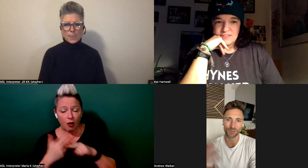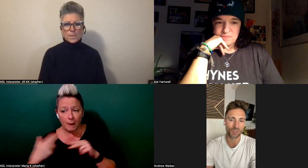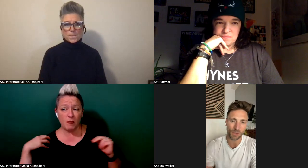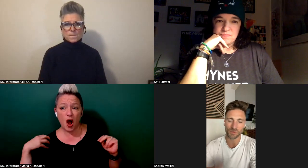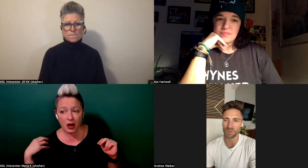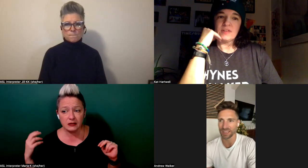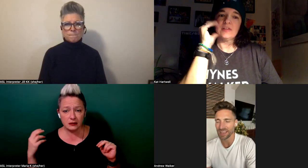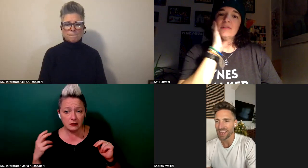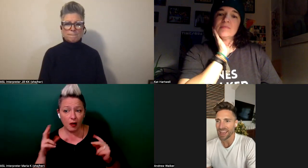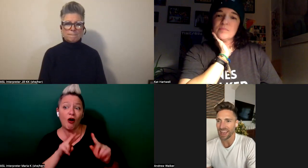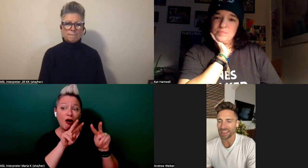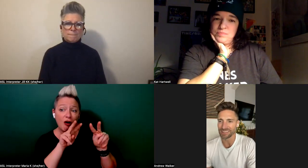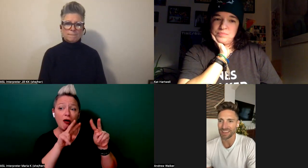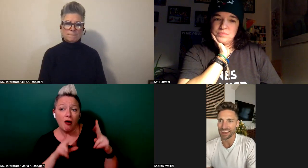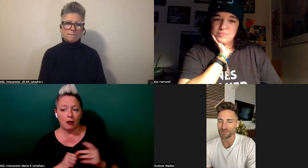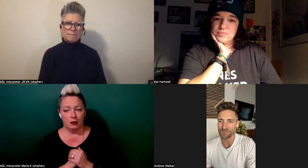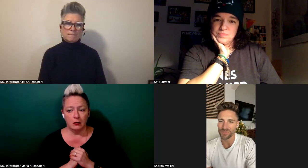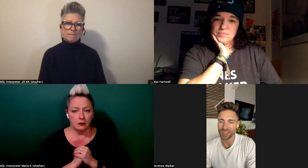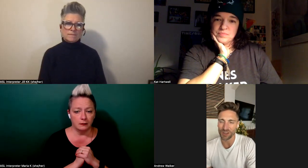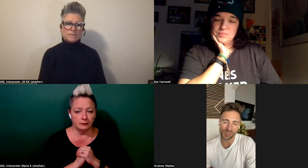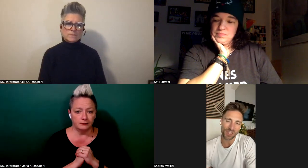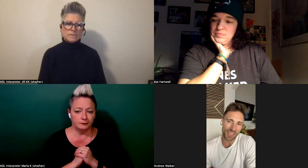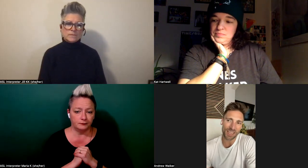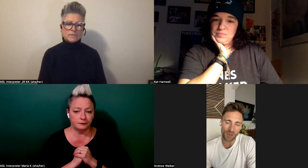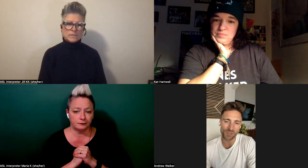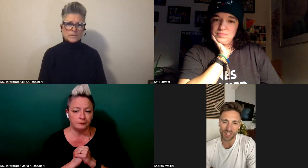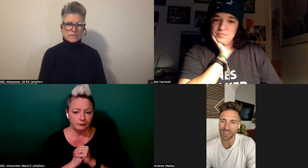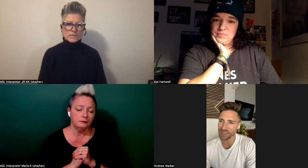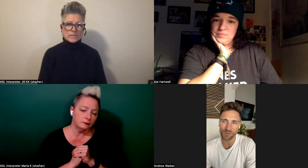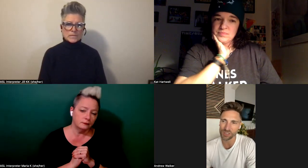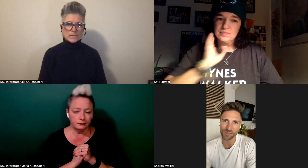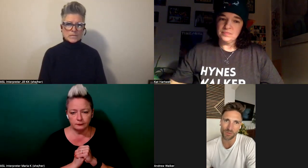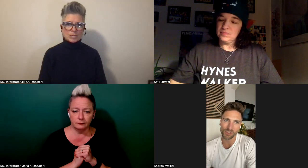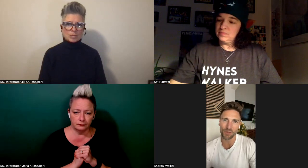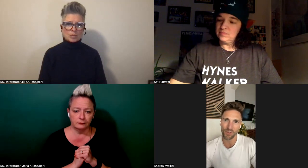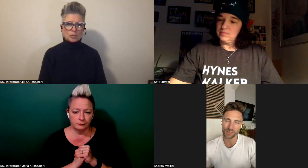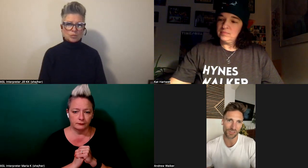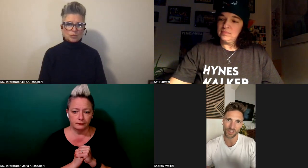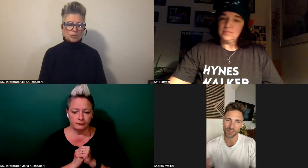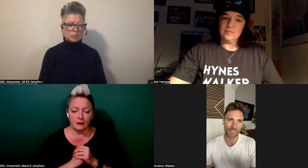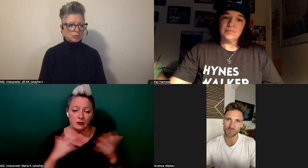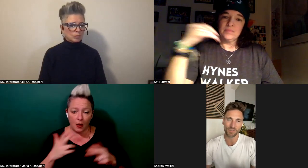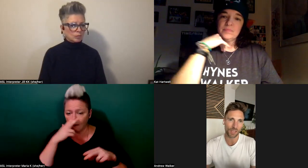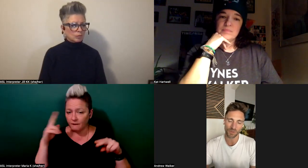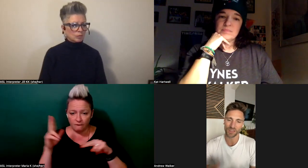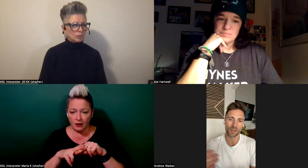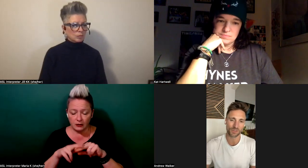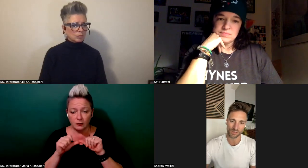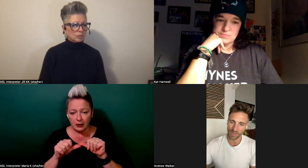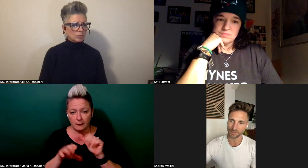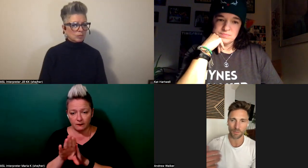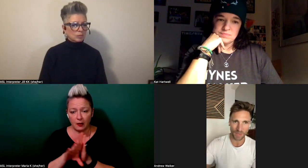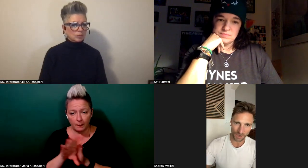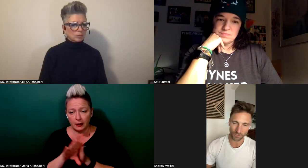and he like looks up to me. And you know, so it was a lot of fun just to kind of keep developing the